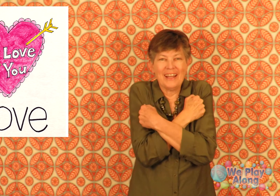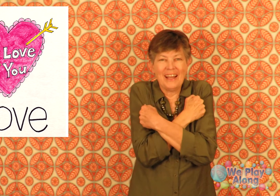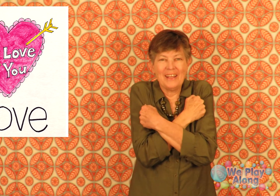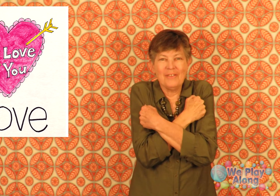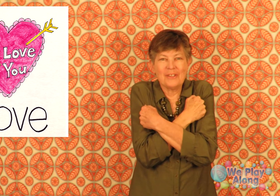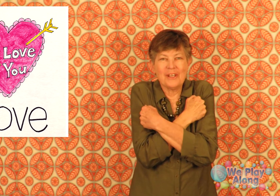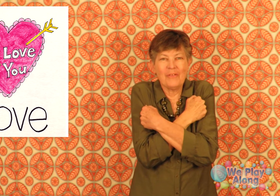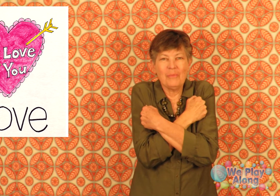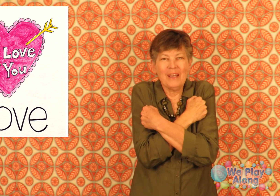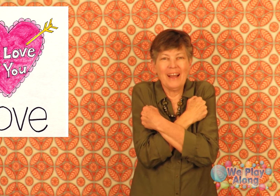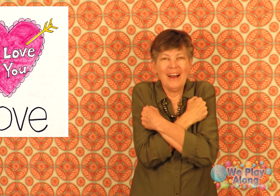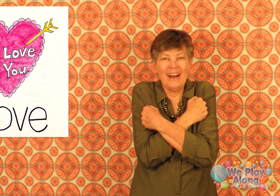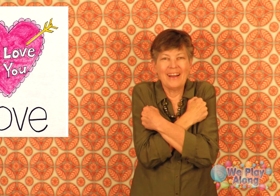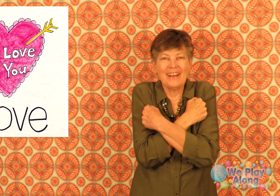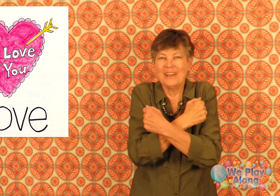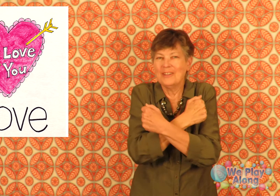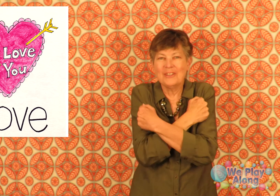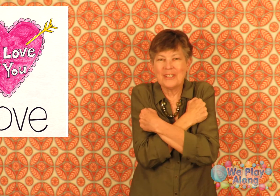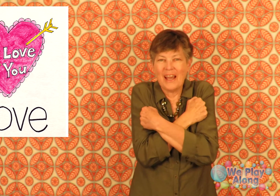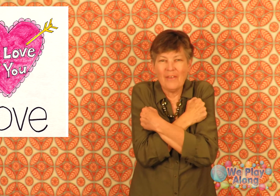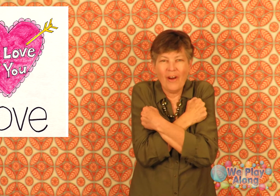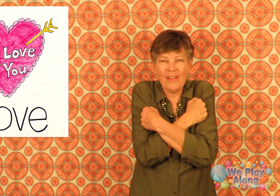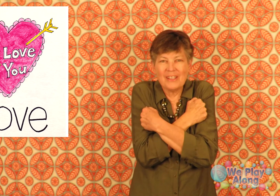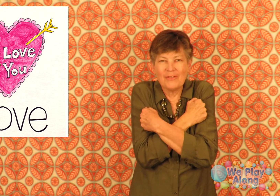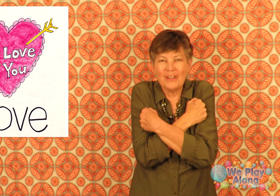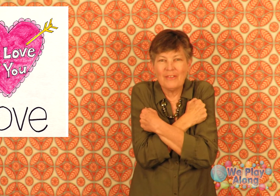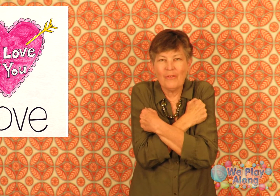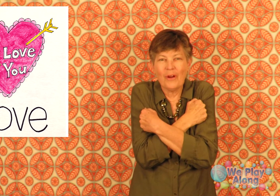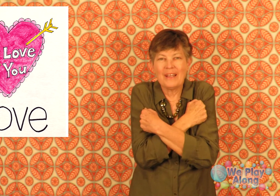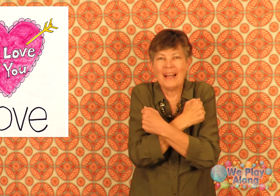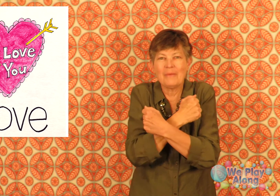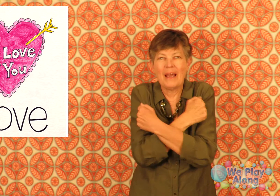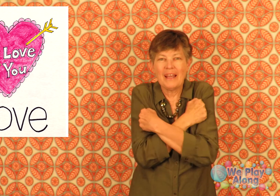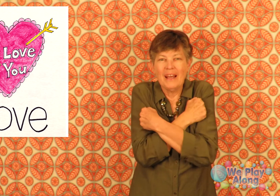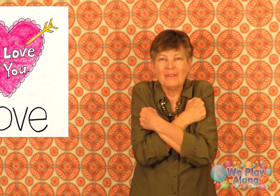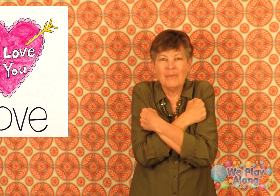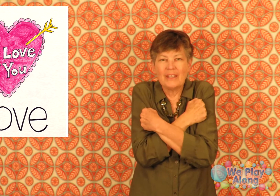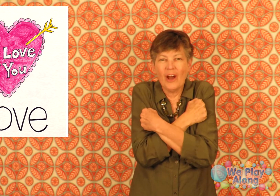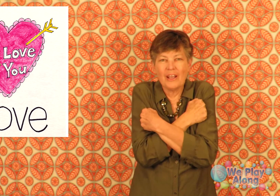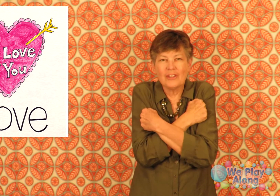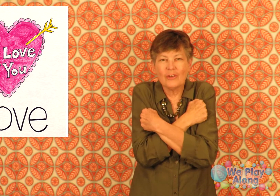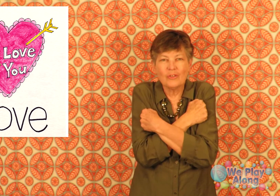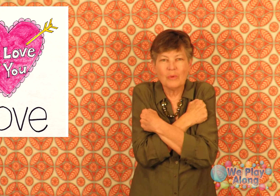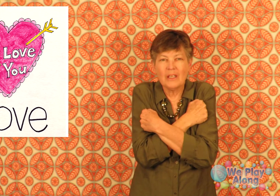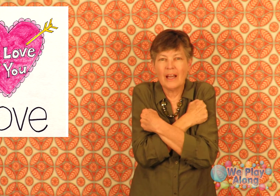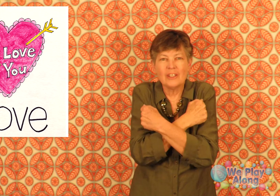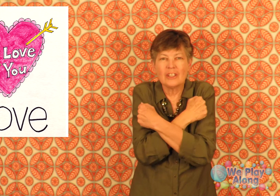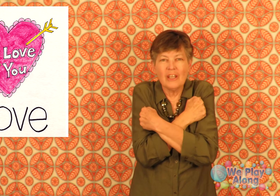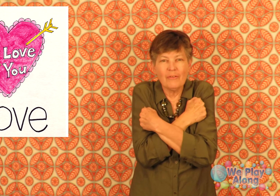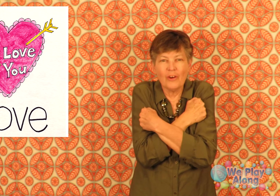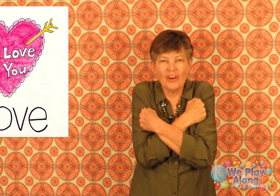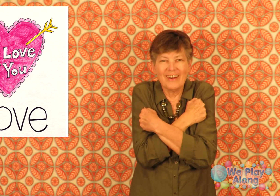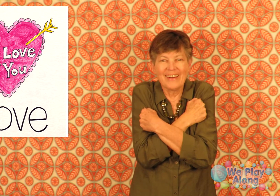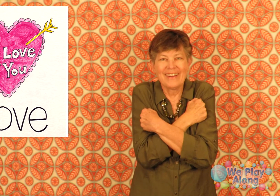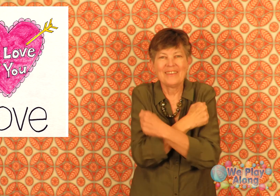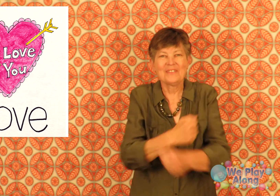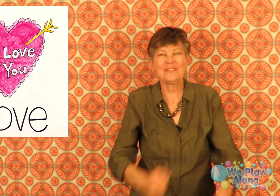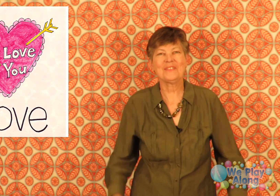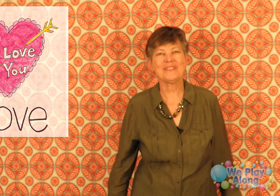gonna give yourself a big hug. You just have all this feeling for it. Like my dog is so sweet. I just love her.